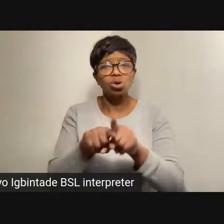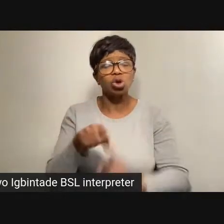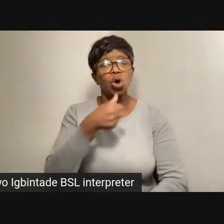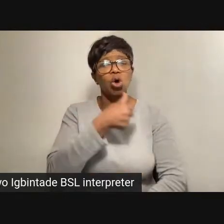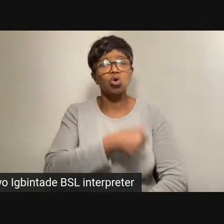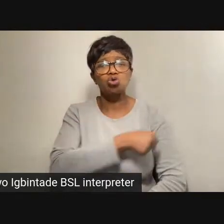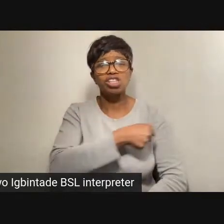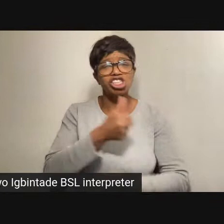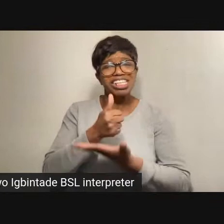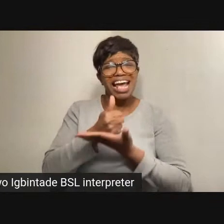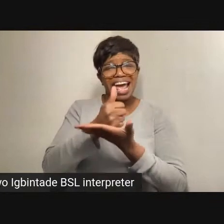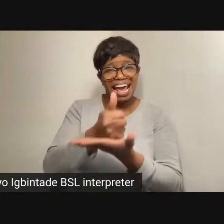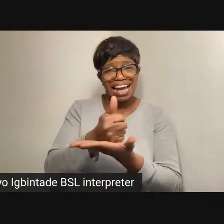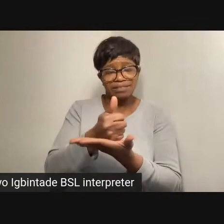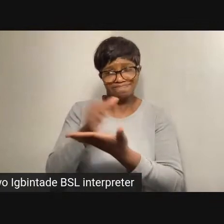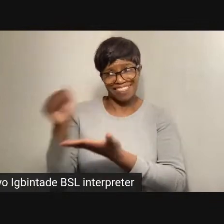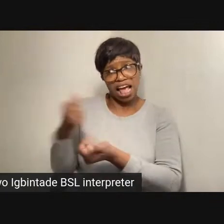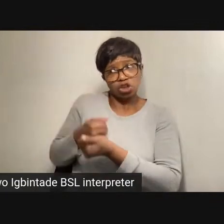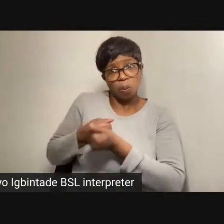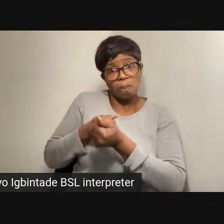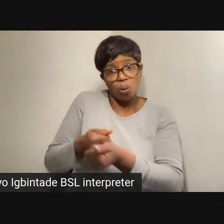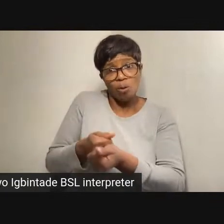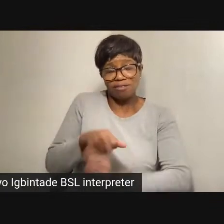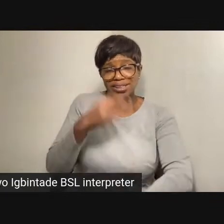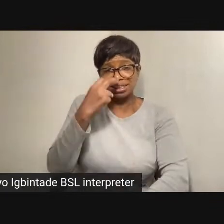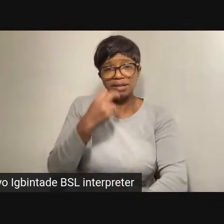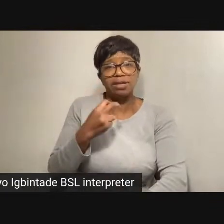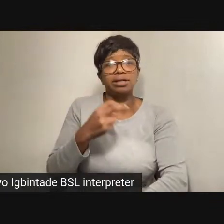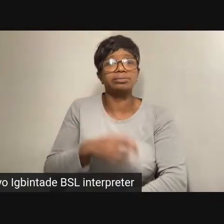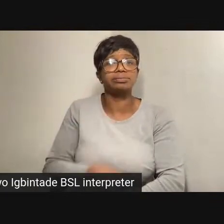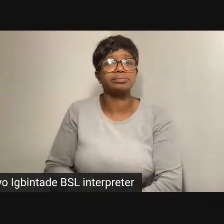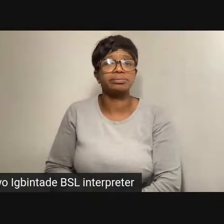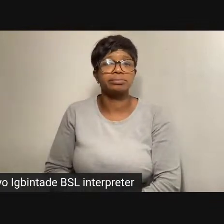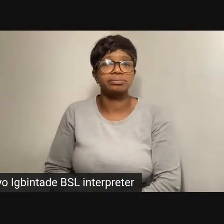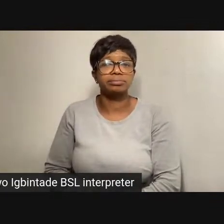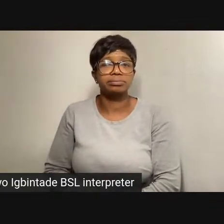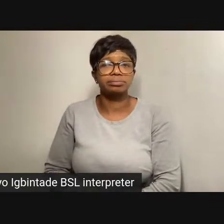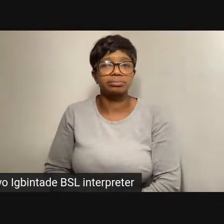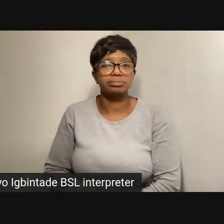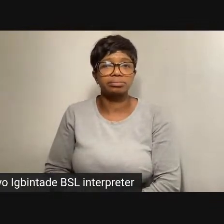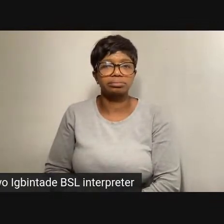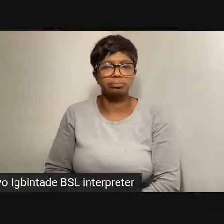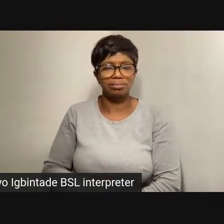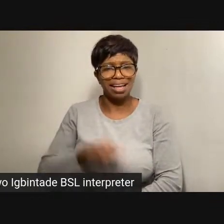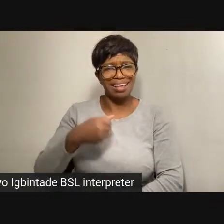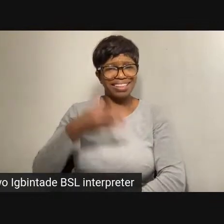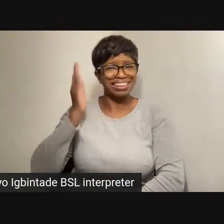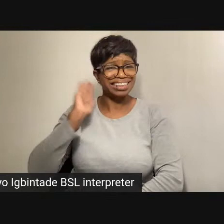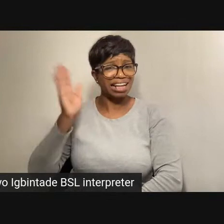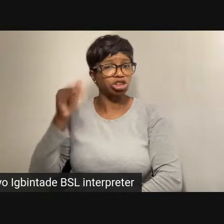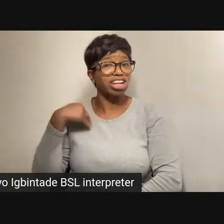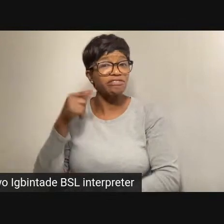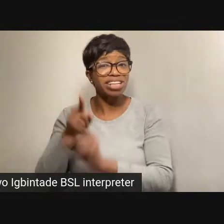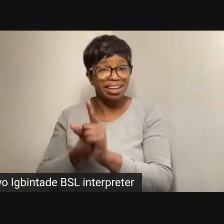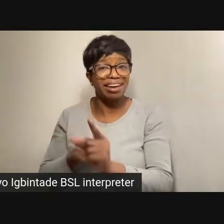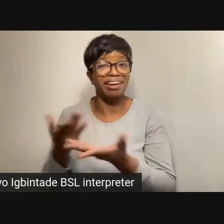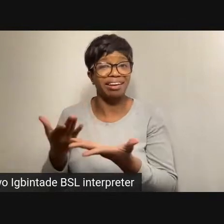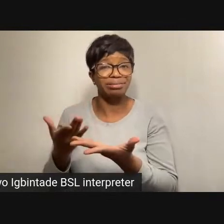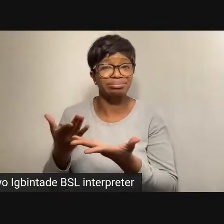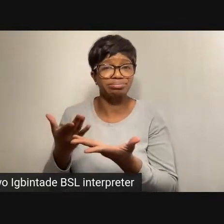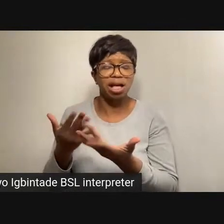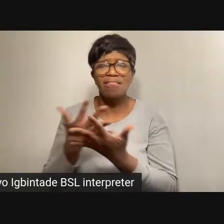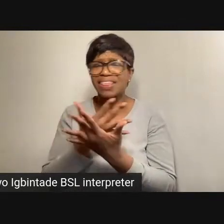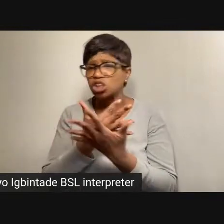for their support of this evening. We do these lectures every year, and there's a lot